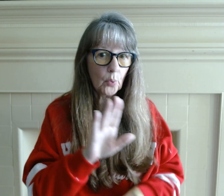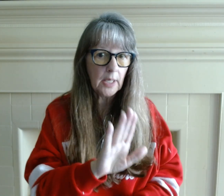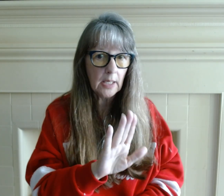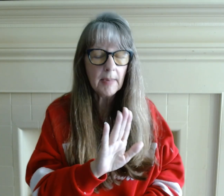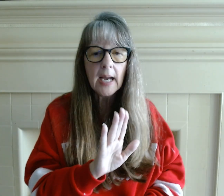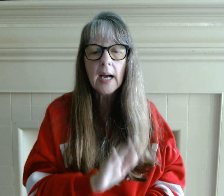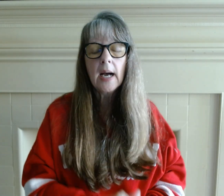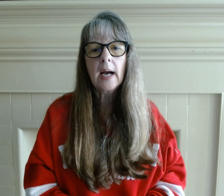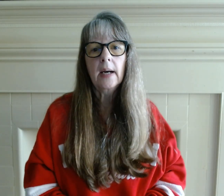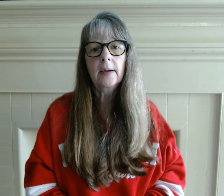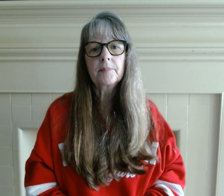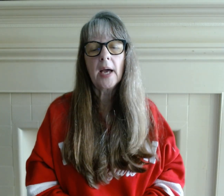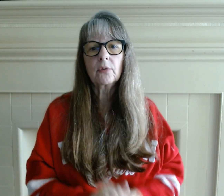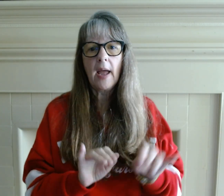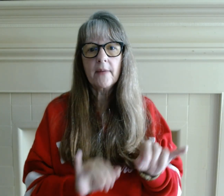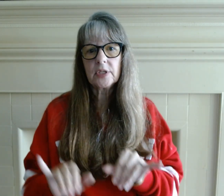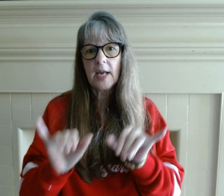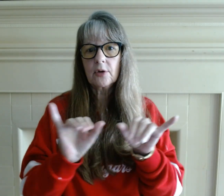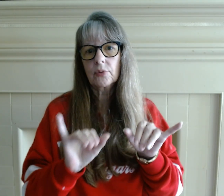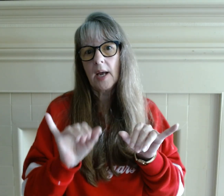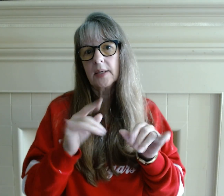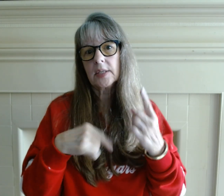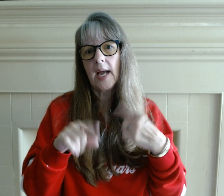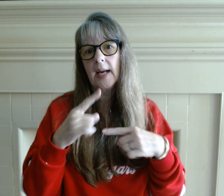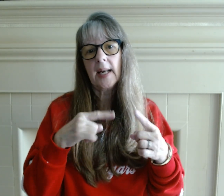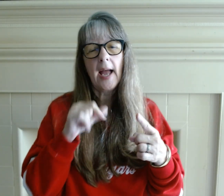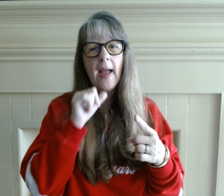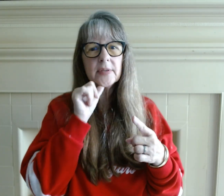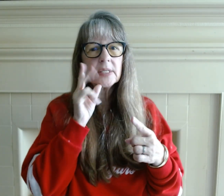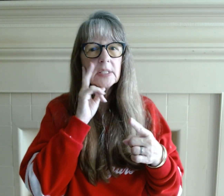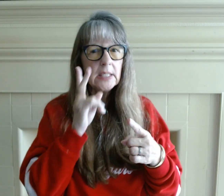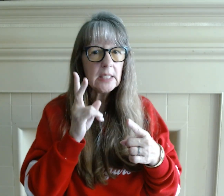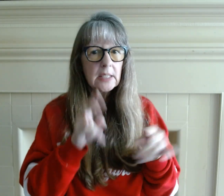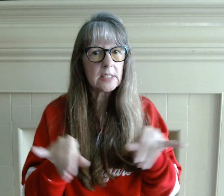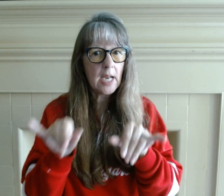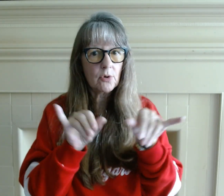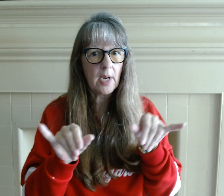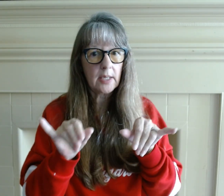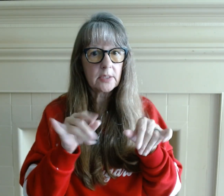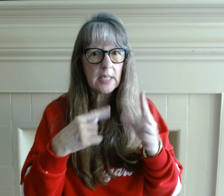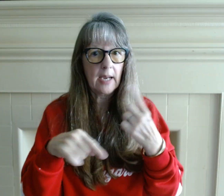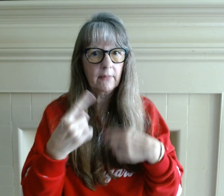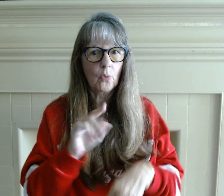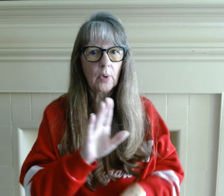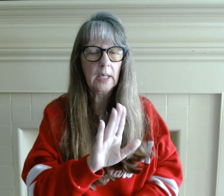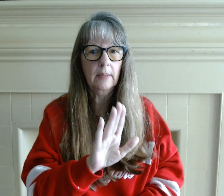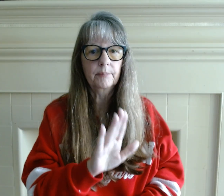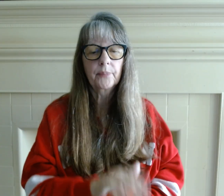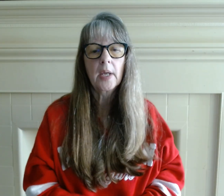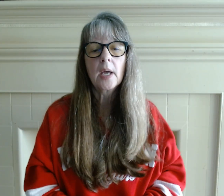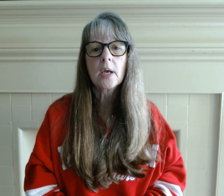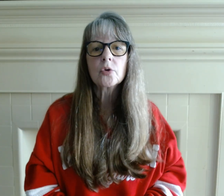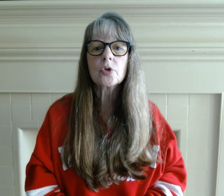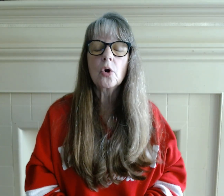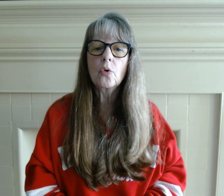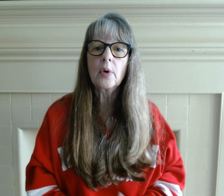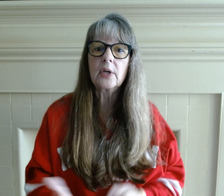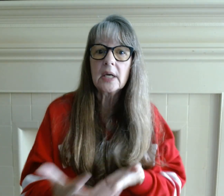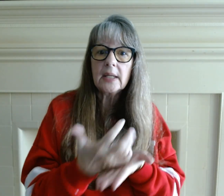him. I don't have a standardized sign, and I haven't seen a standardized sign for him. So collect